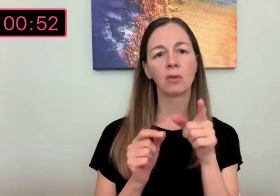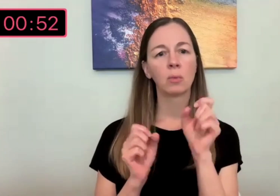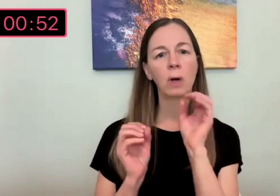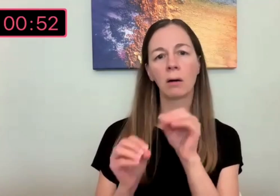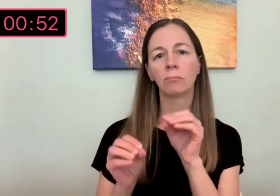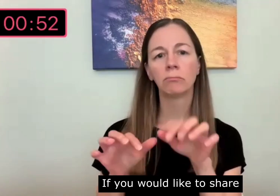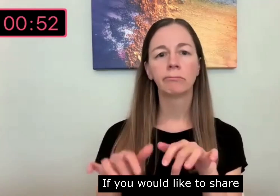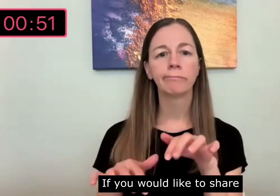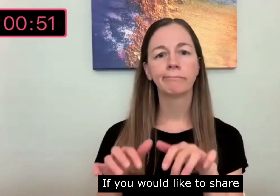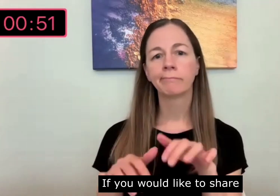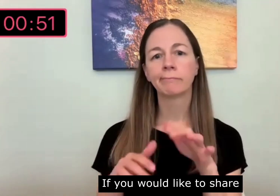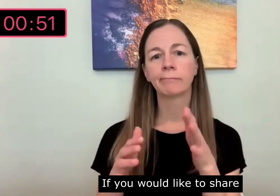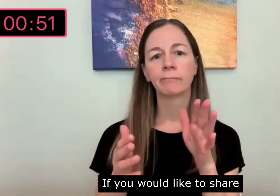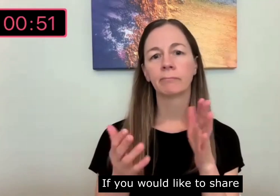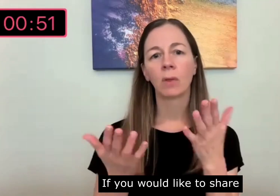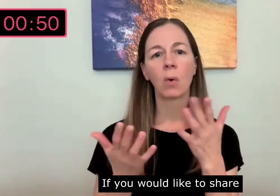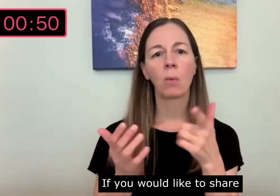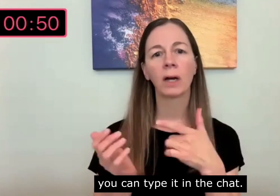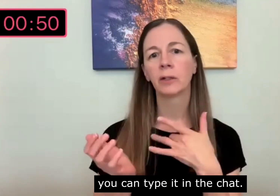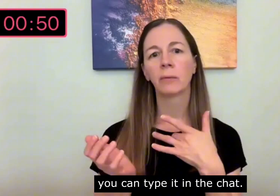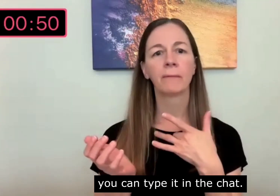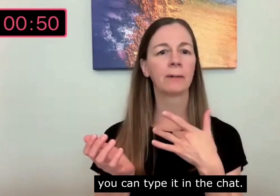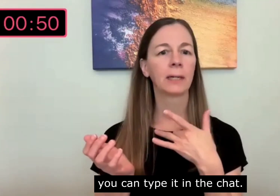If you would like to share, you can type it in the chat,